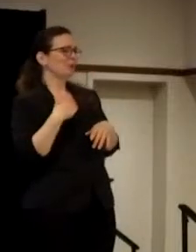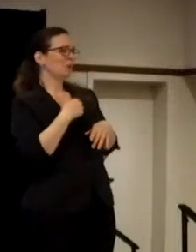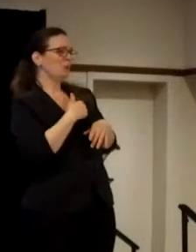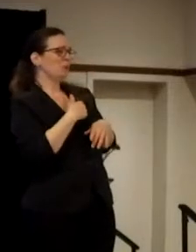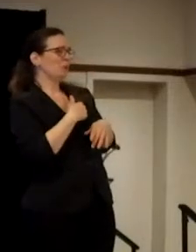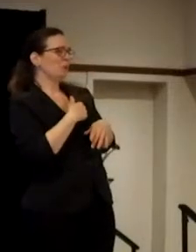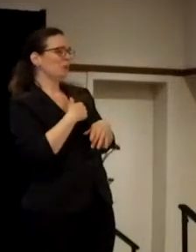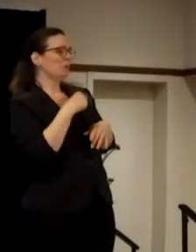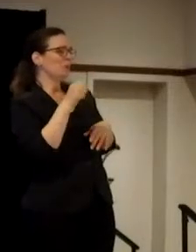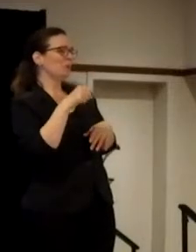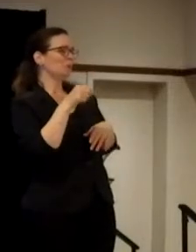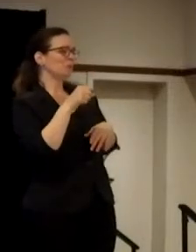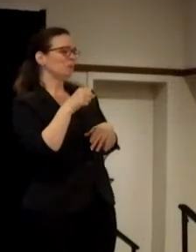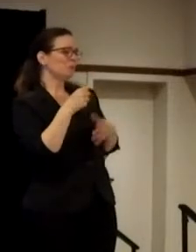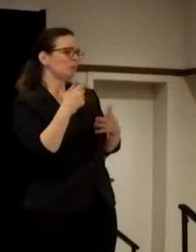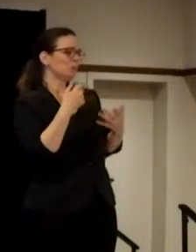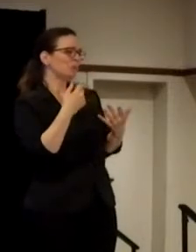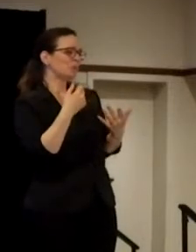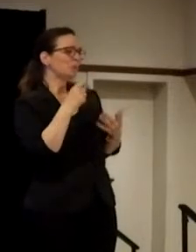really that